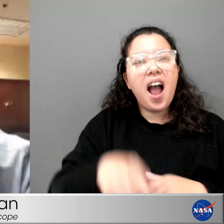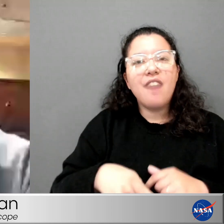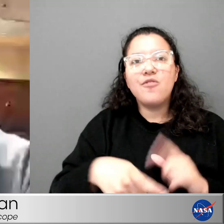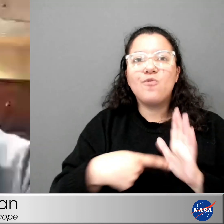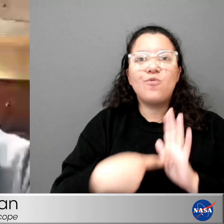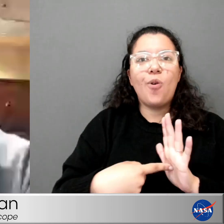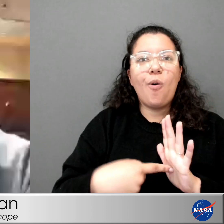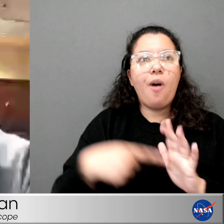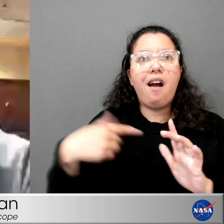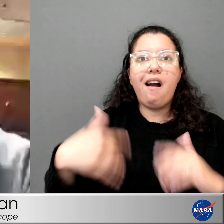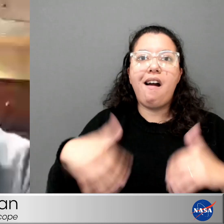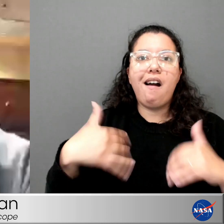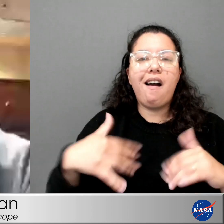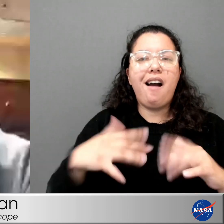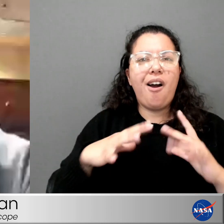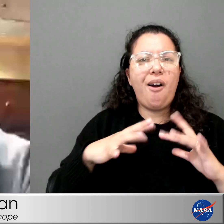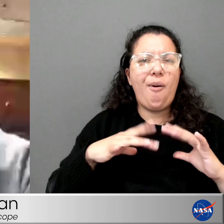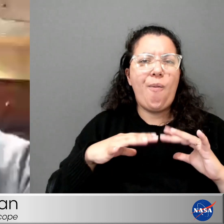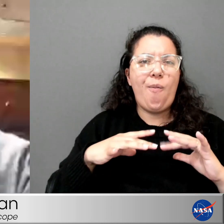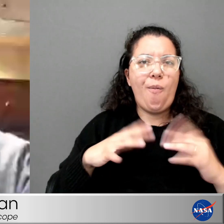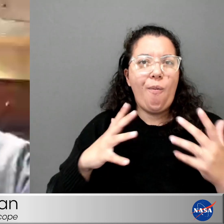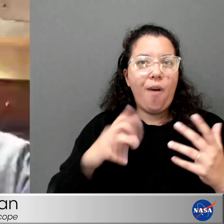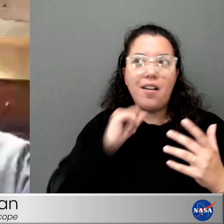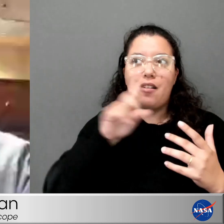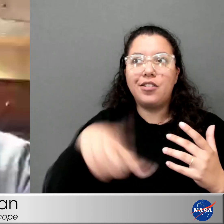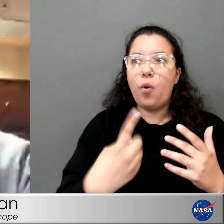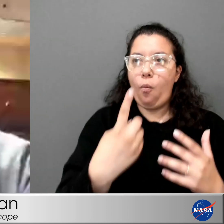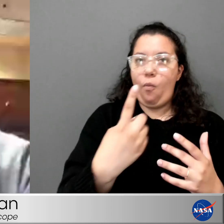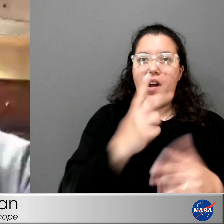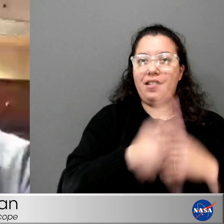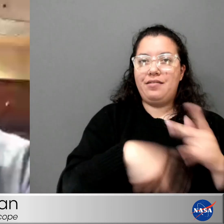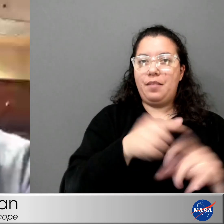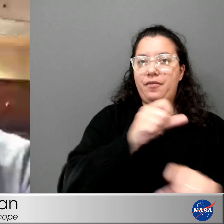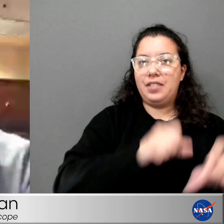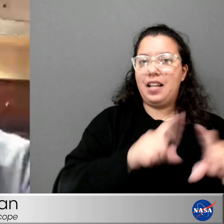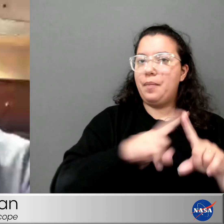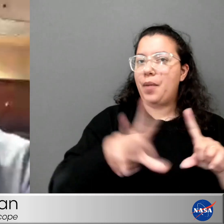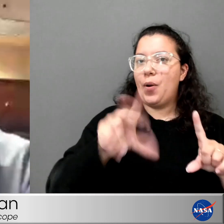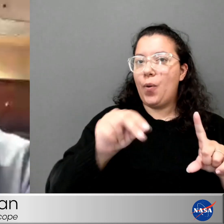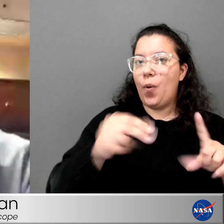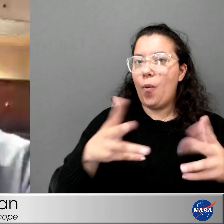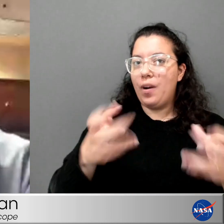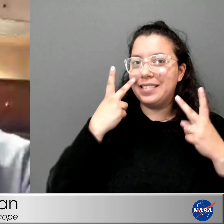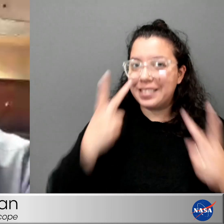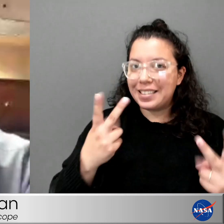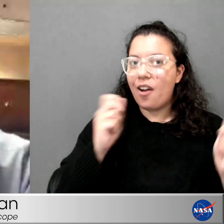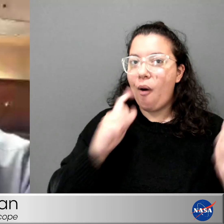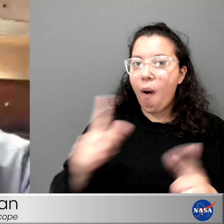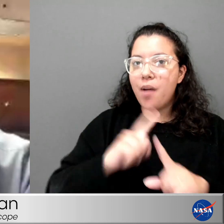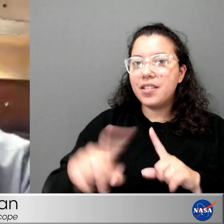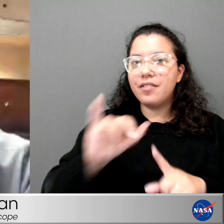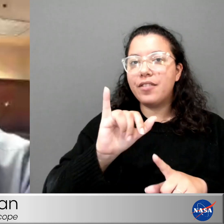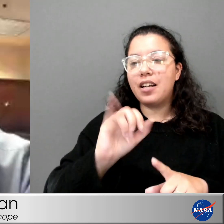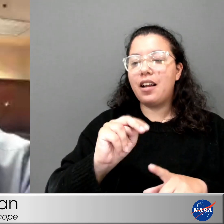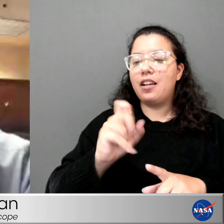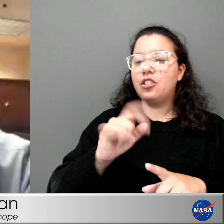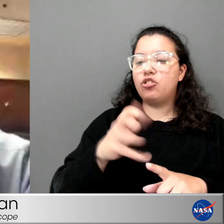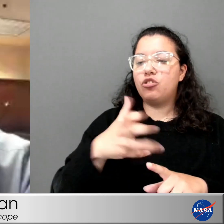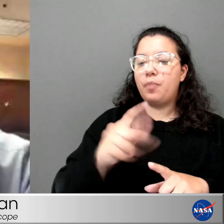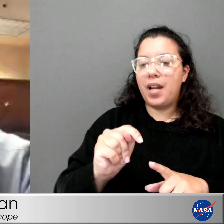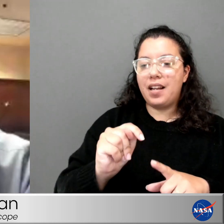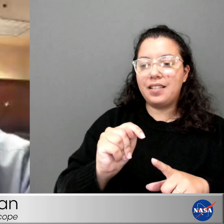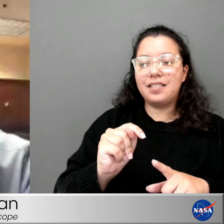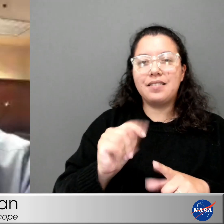just one kind of science, but the breadth of science. It has to show off all the instruments. And so there was a few